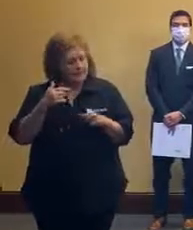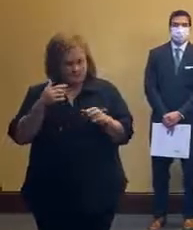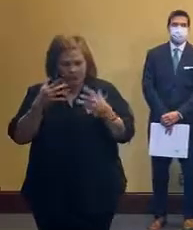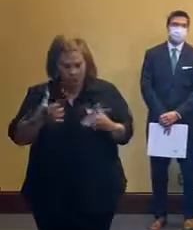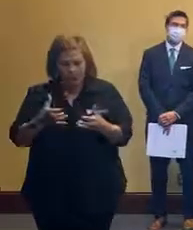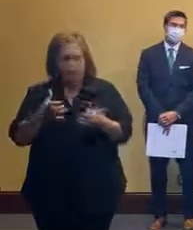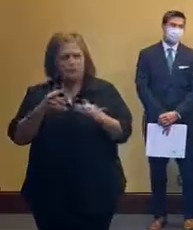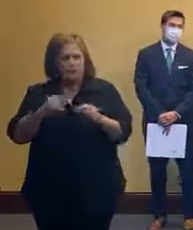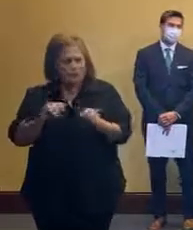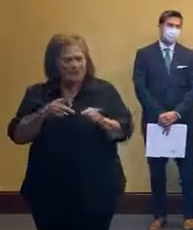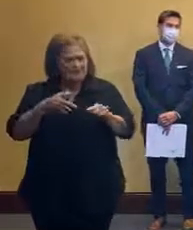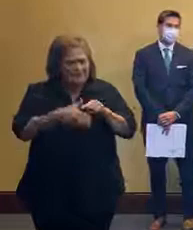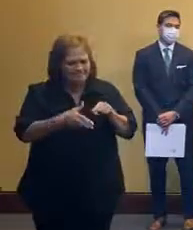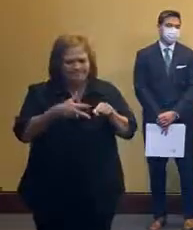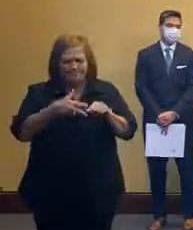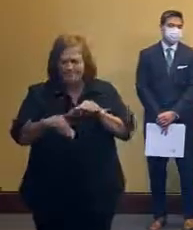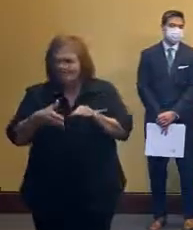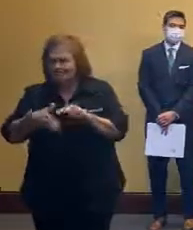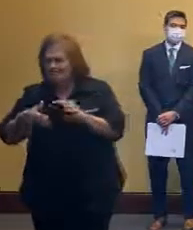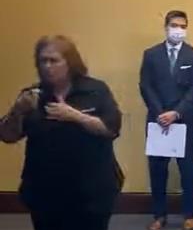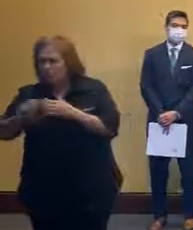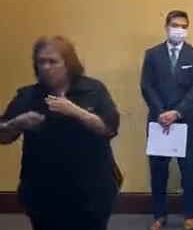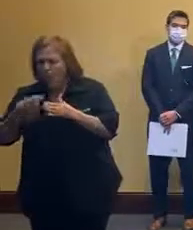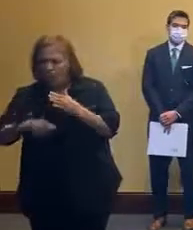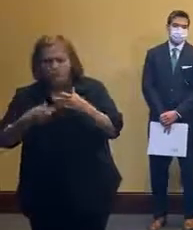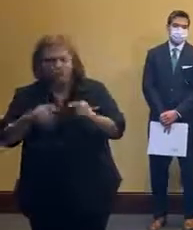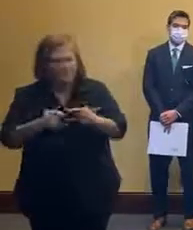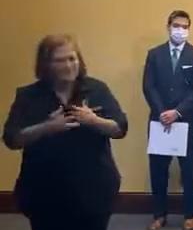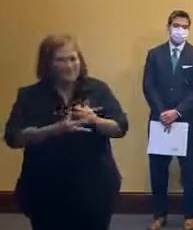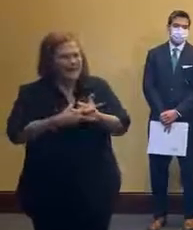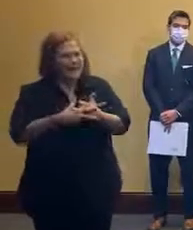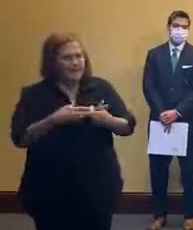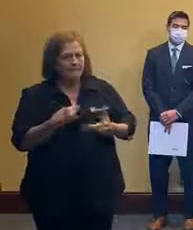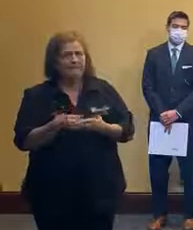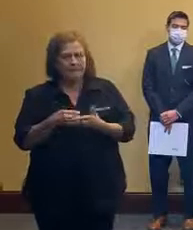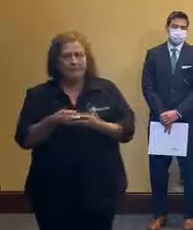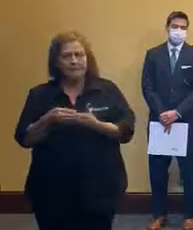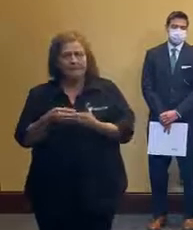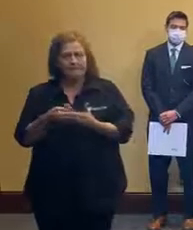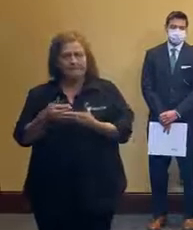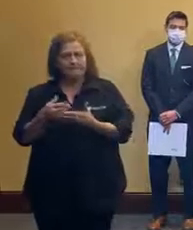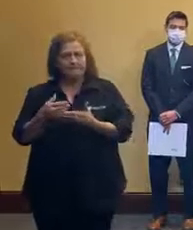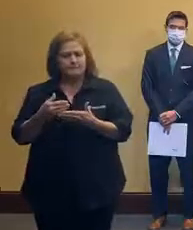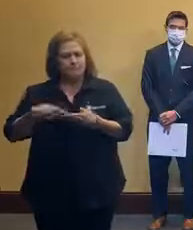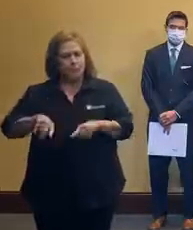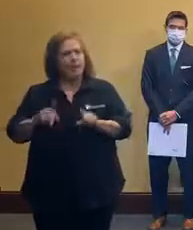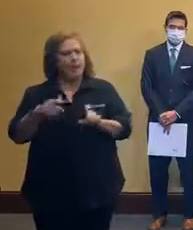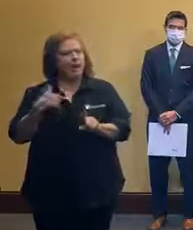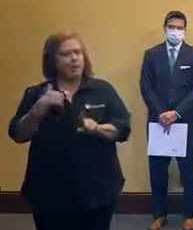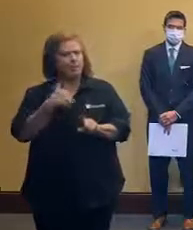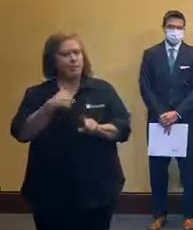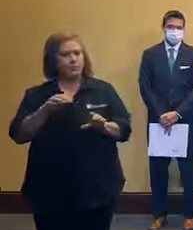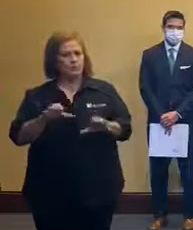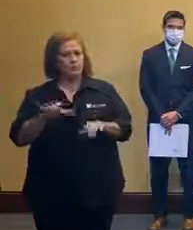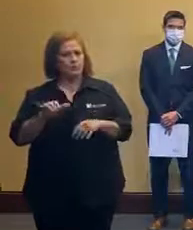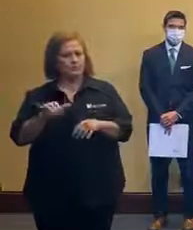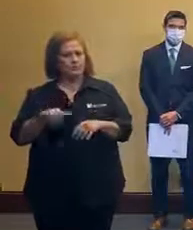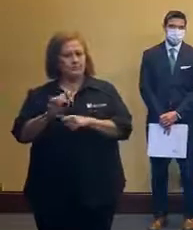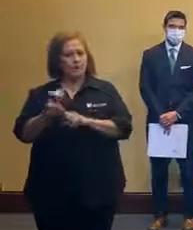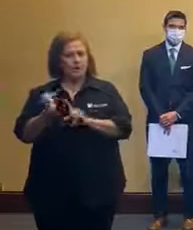to implement as we look to being prudent and sound, moving this city forward.